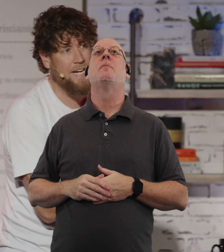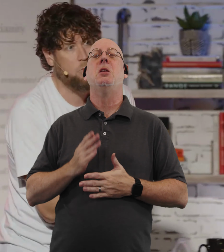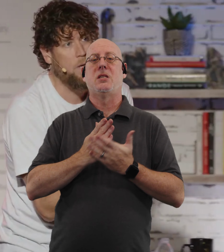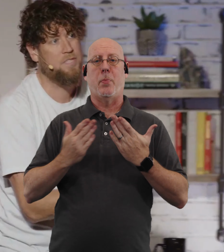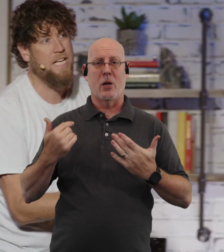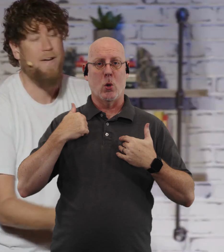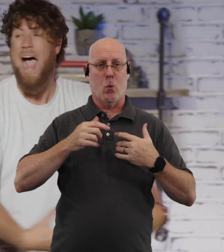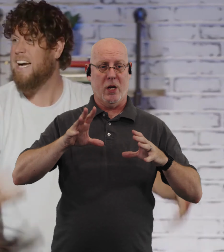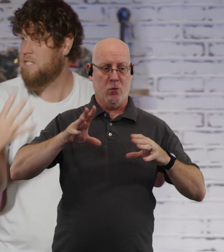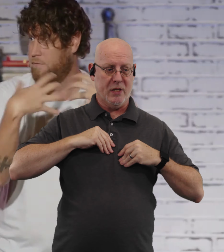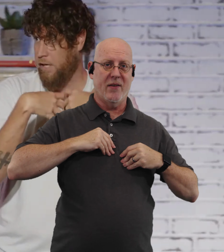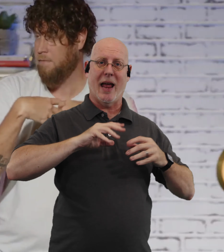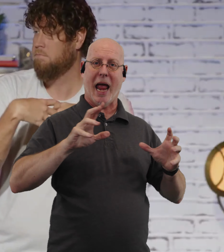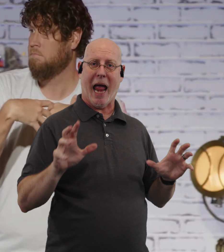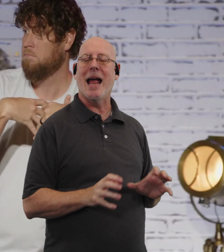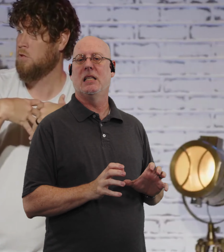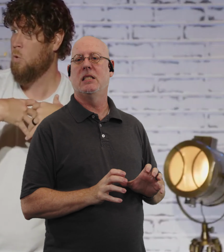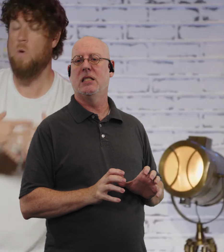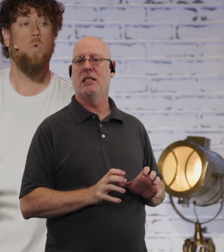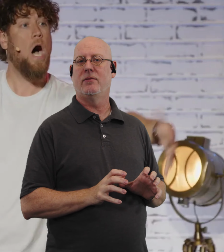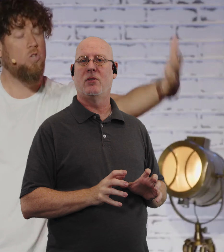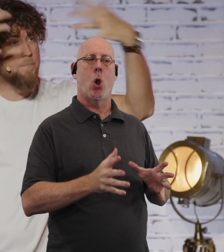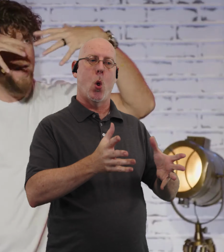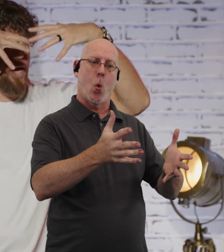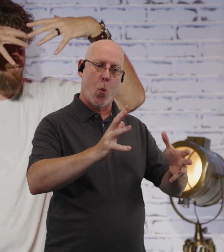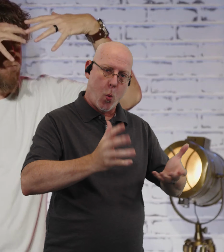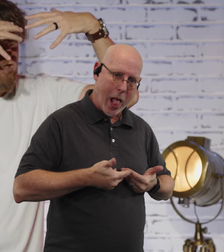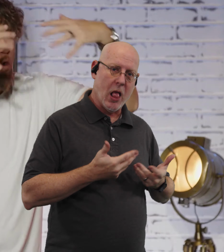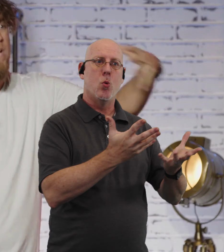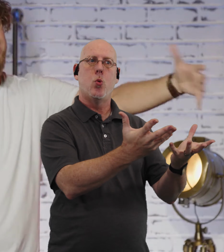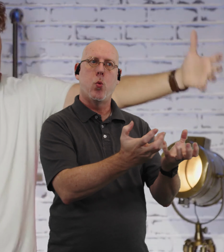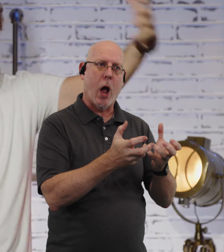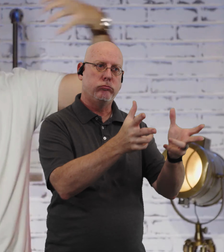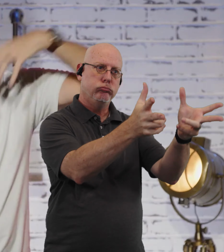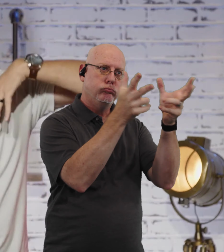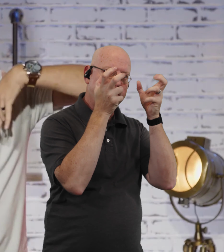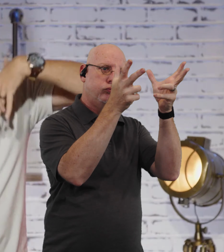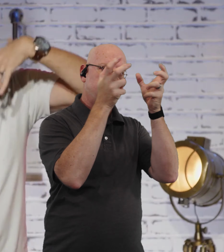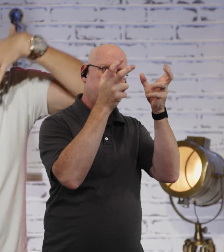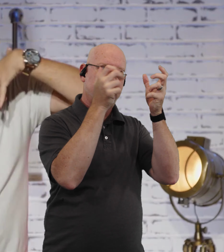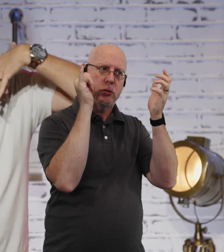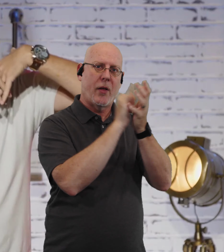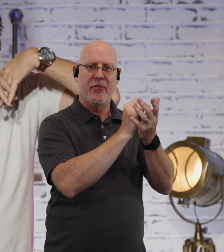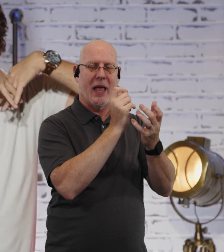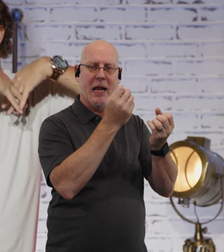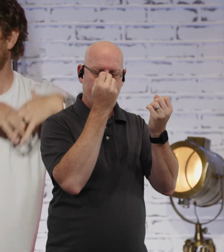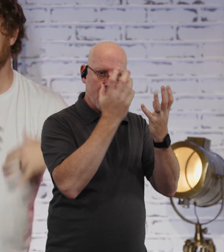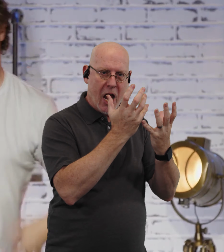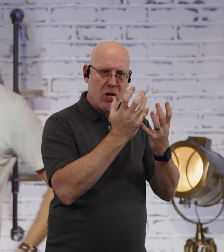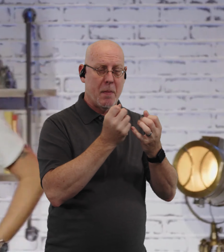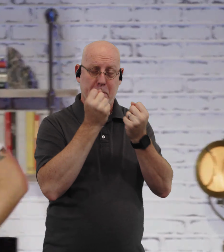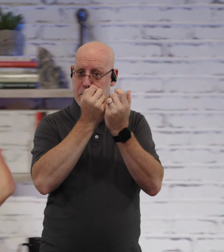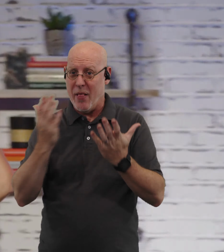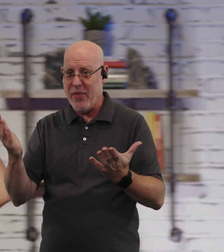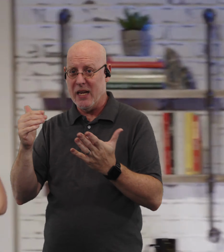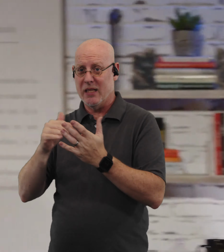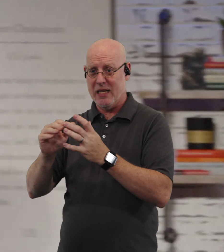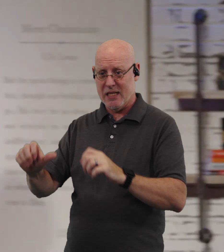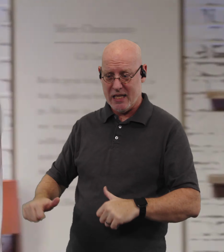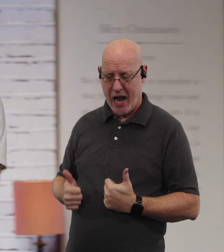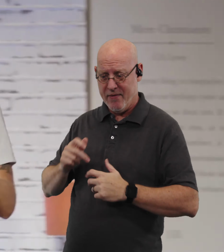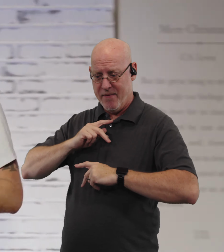those things we receive actively. We welcome them. We take in that gift. But many things in